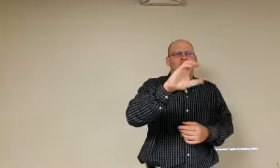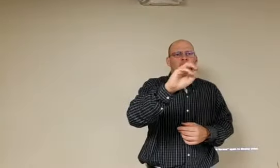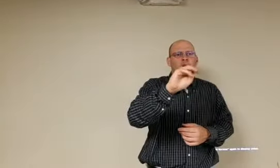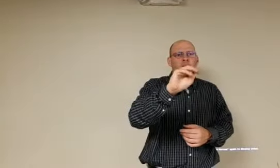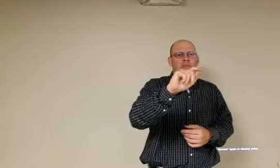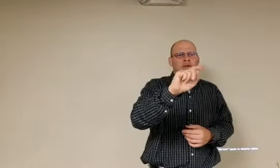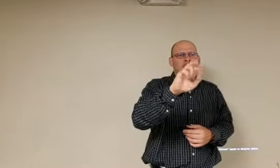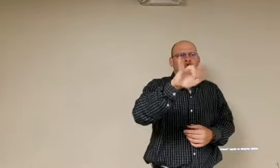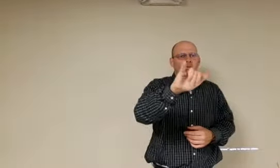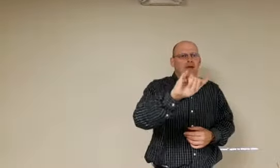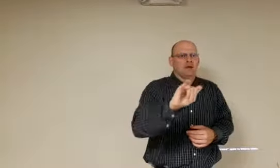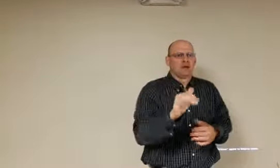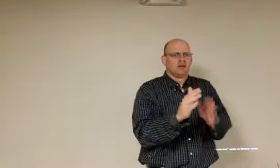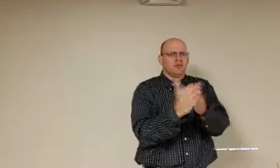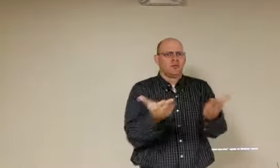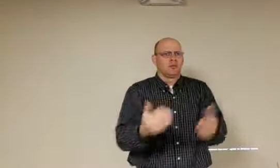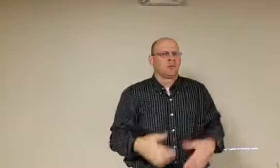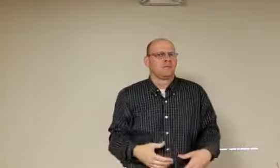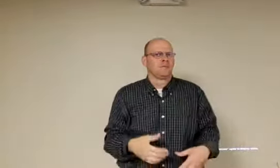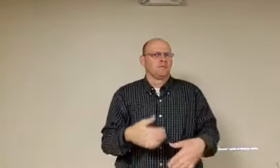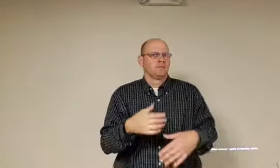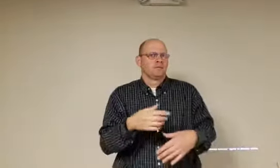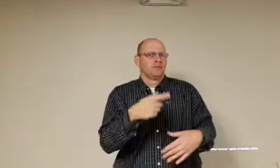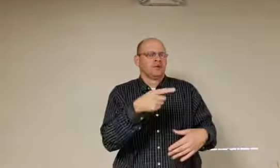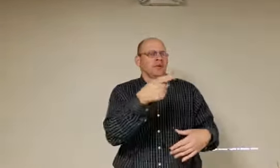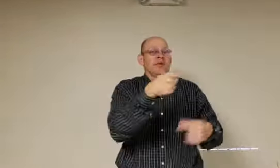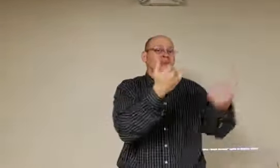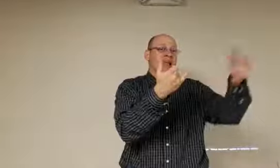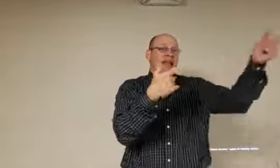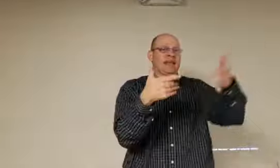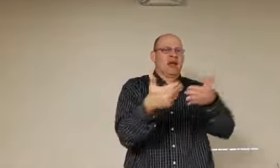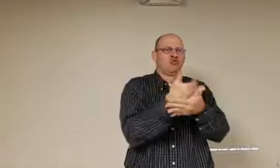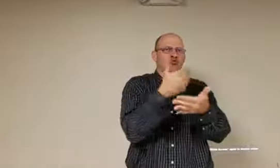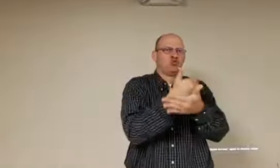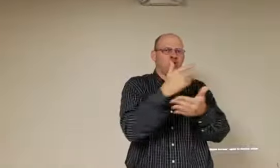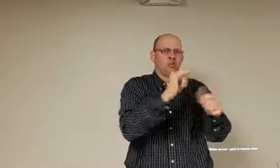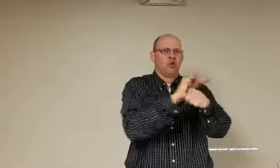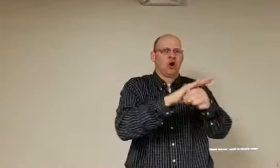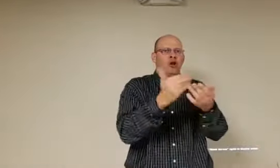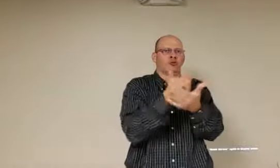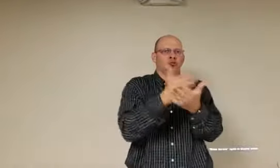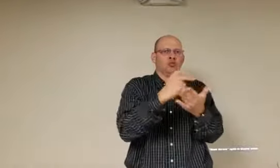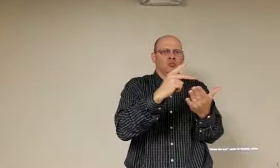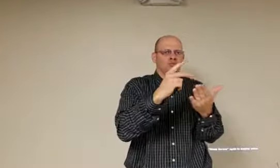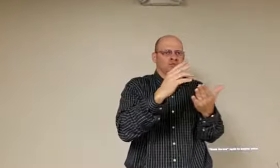The book he's talking about is Revelation Commentary. So the End Time Ministries, Brother Irvin Baxter.